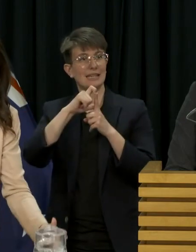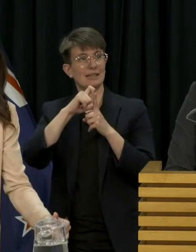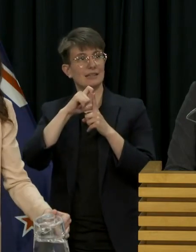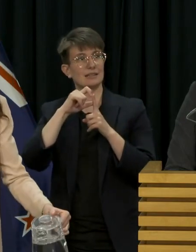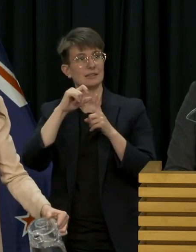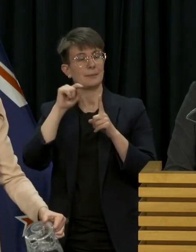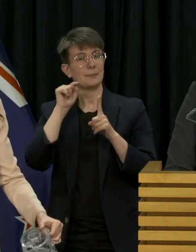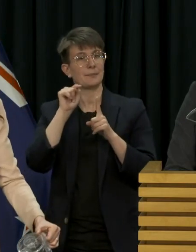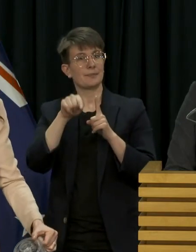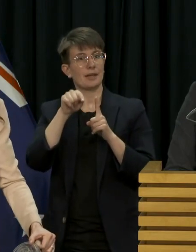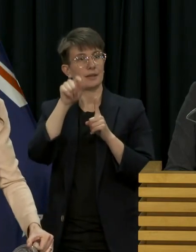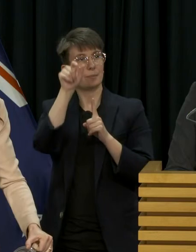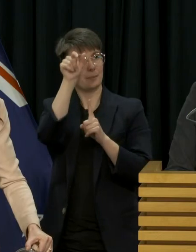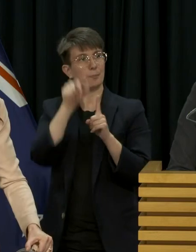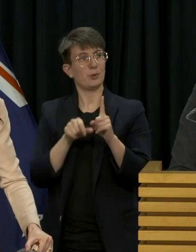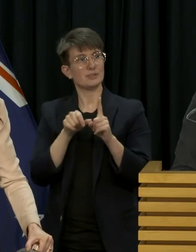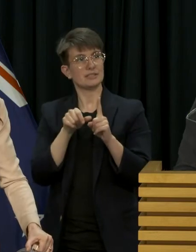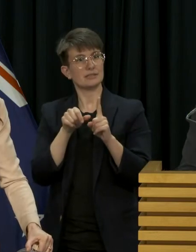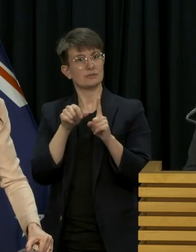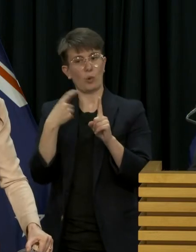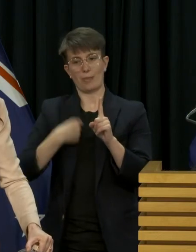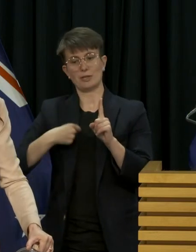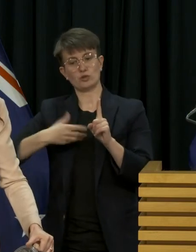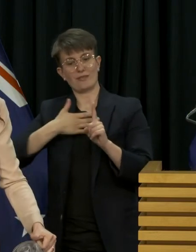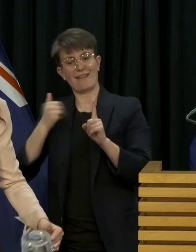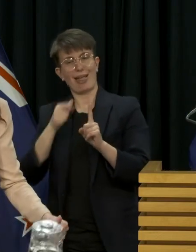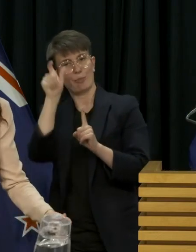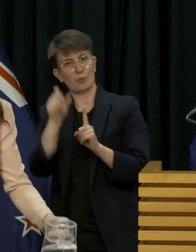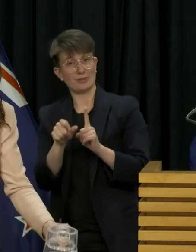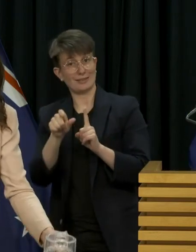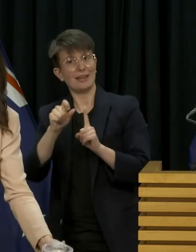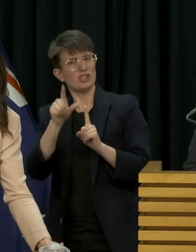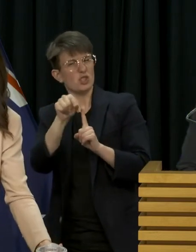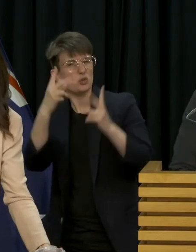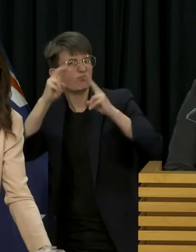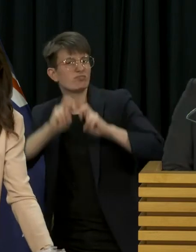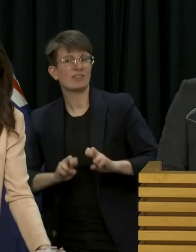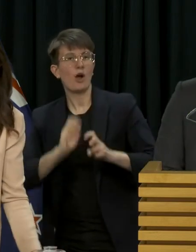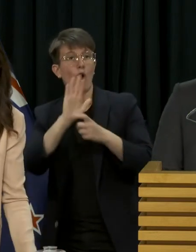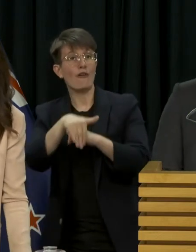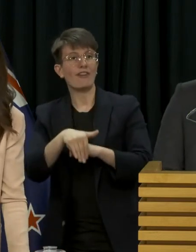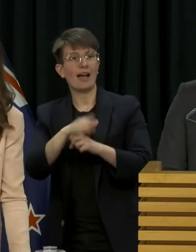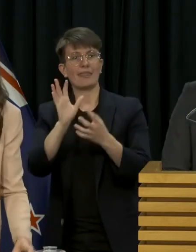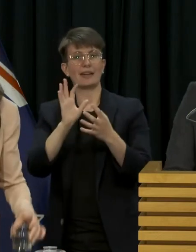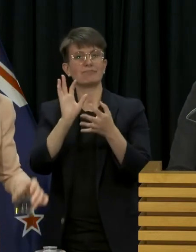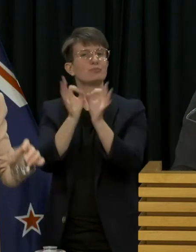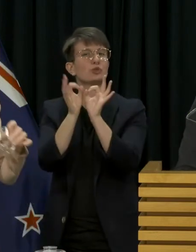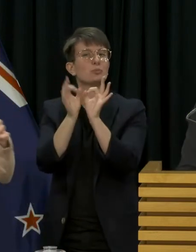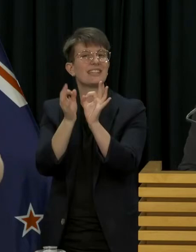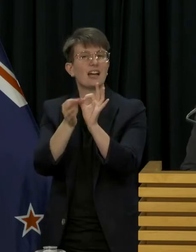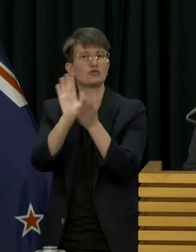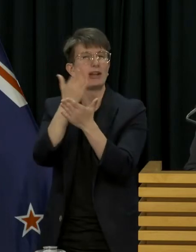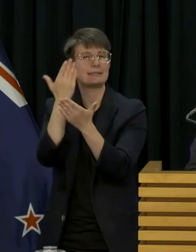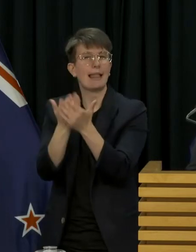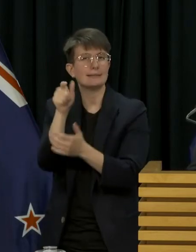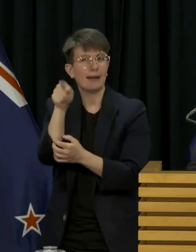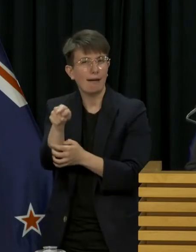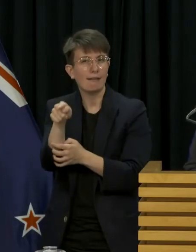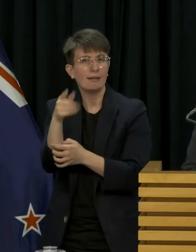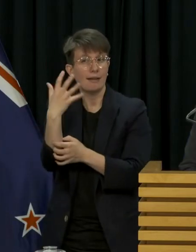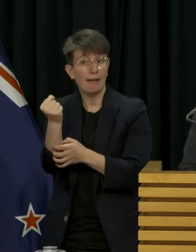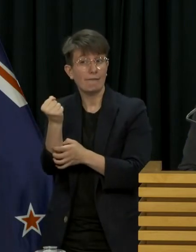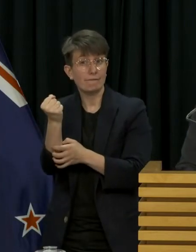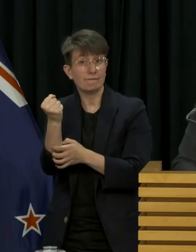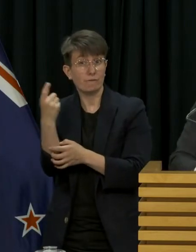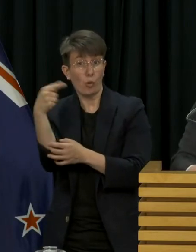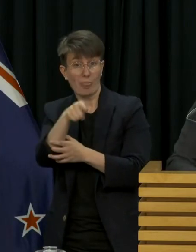they were given wrong Ministry of Health officials were given wrong information? Yes, there was a Chinese-speaking nurse in the room available to